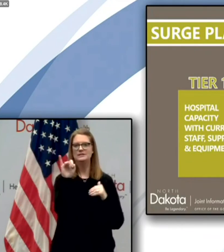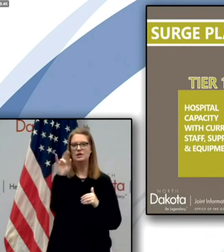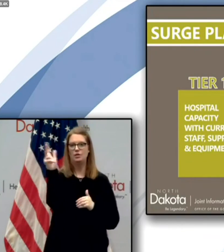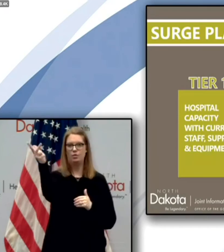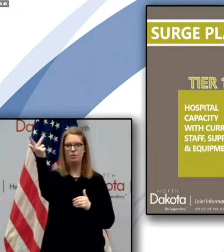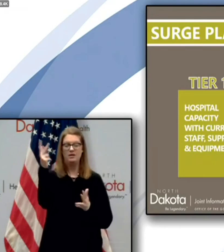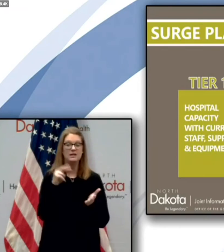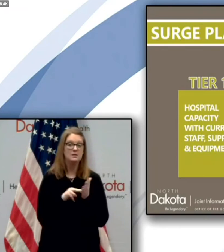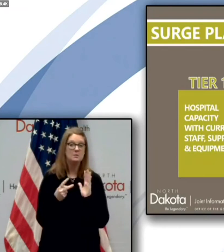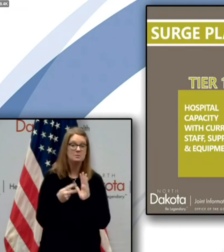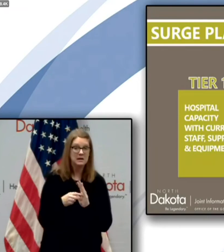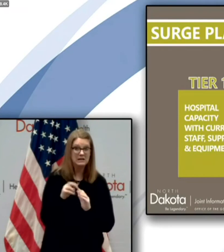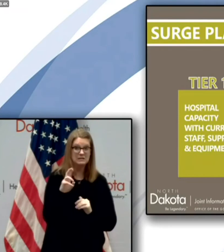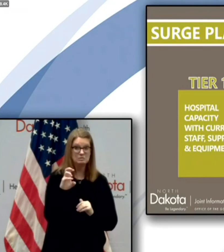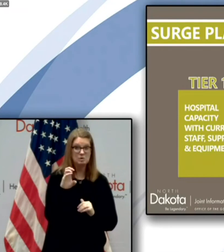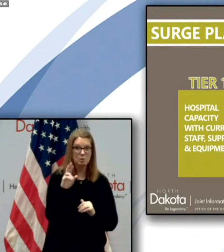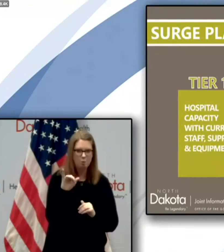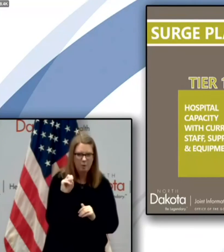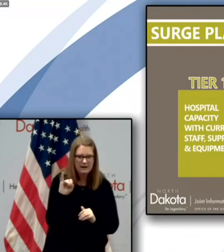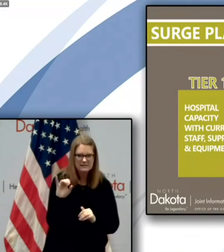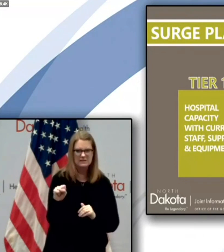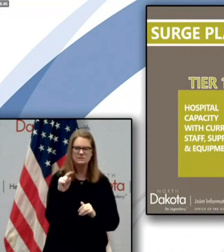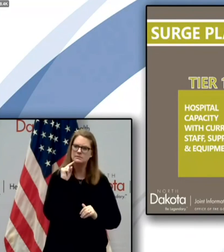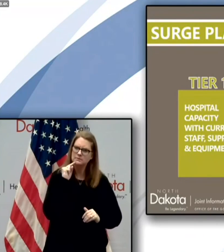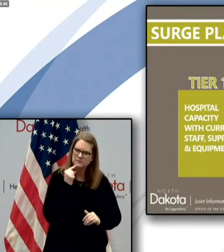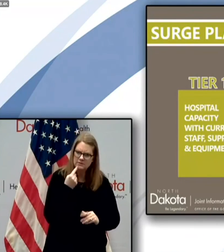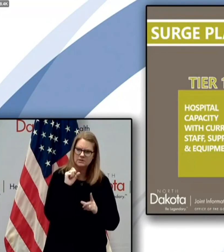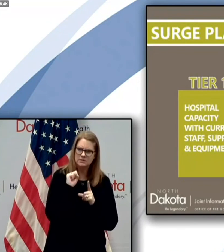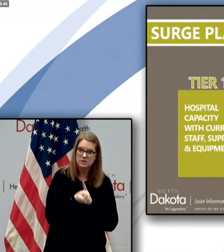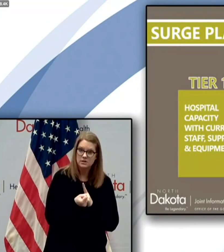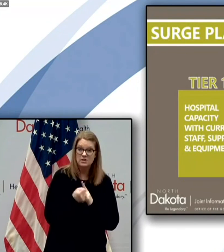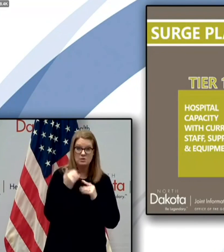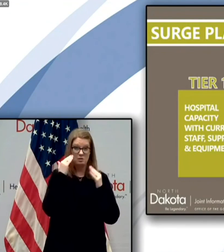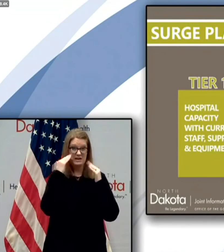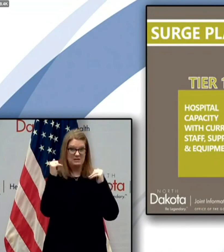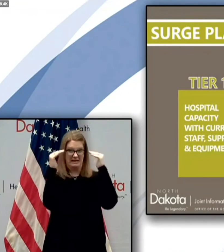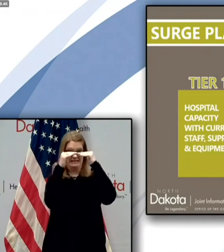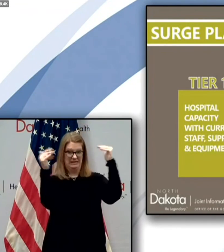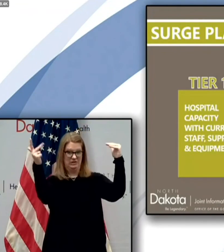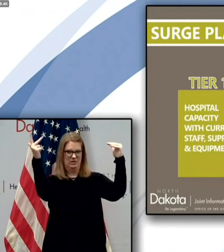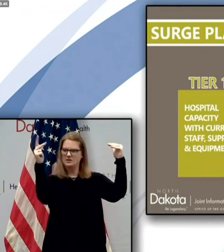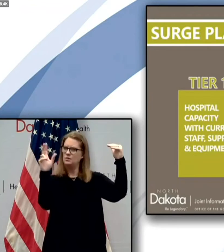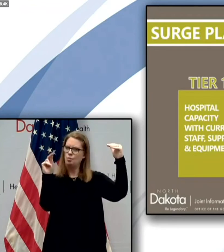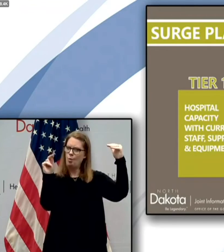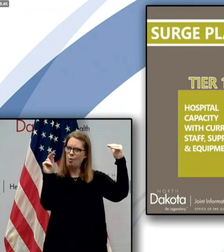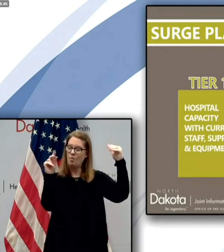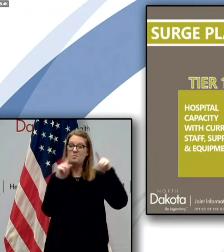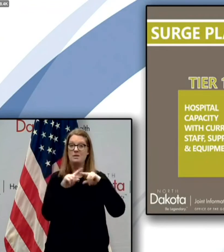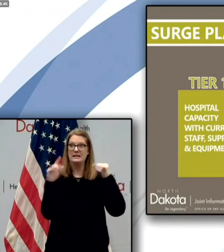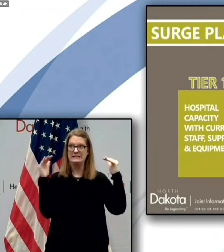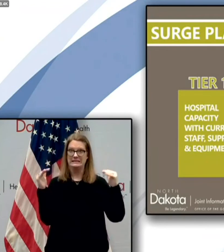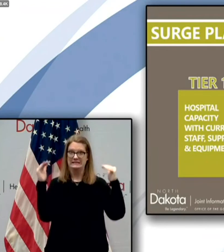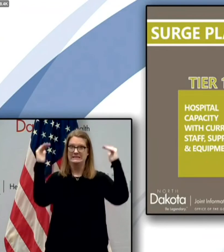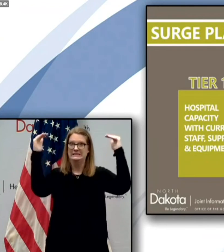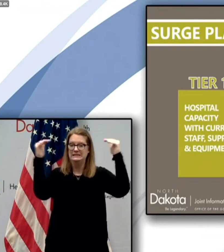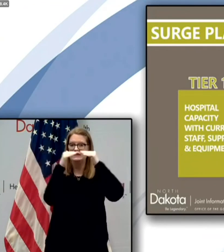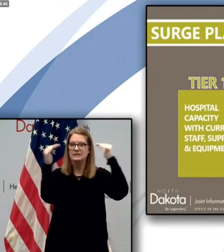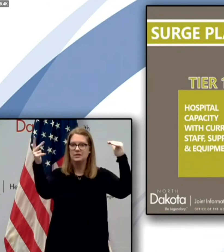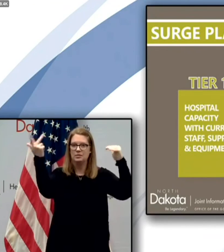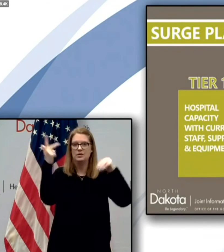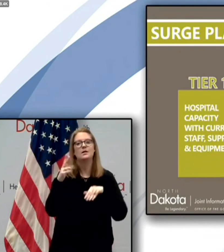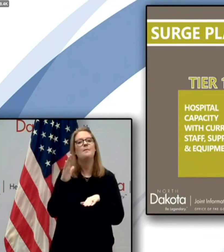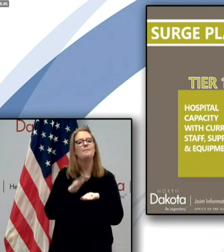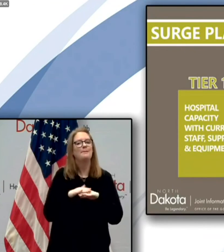crisis situation and a place that we don't expect to be. But at Tier 3, we have minimum